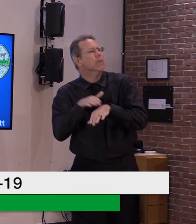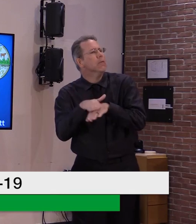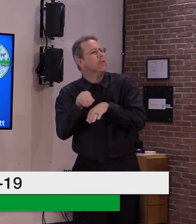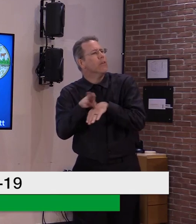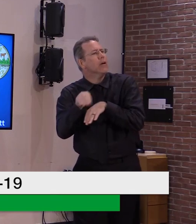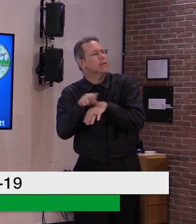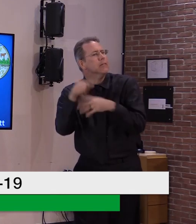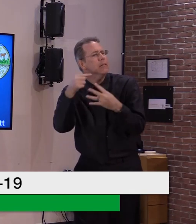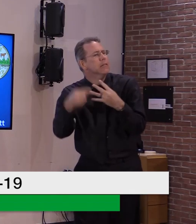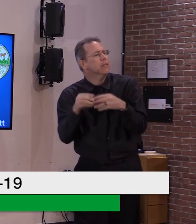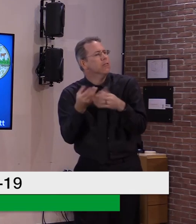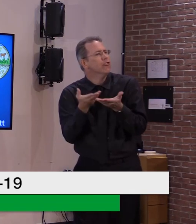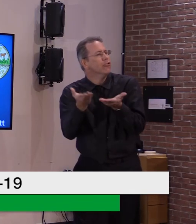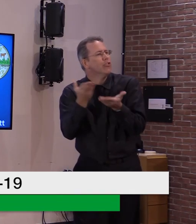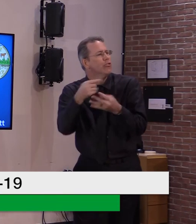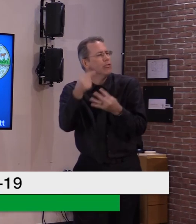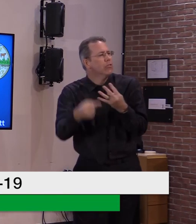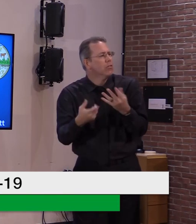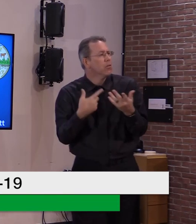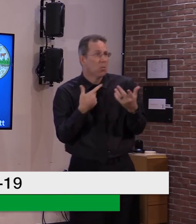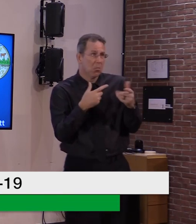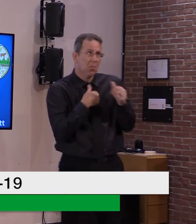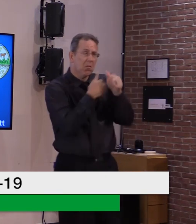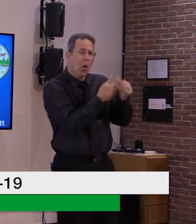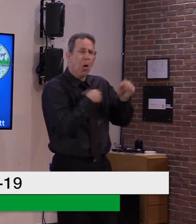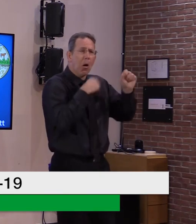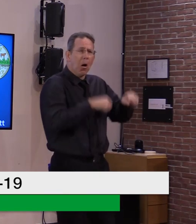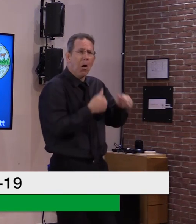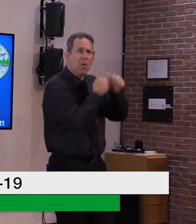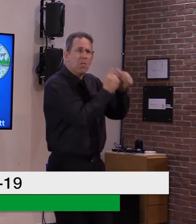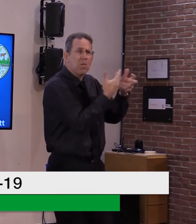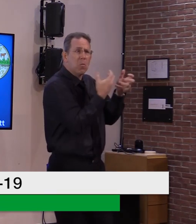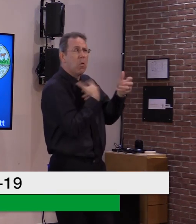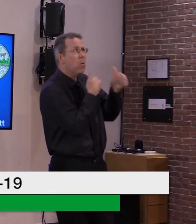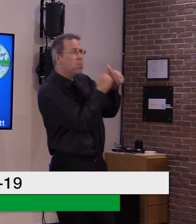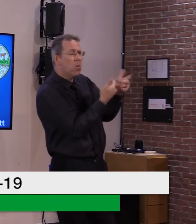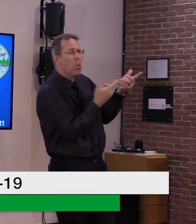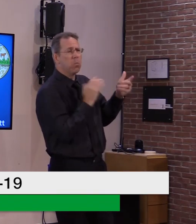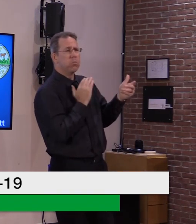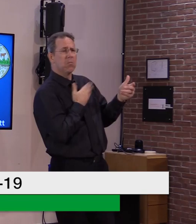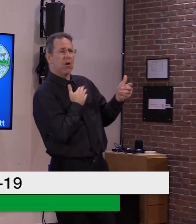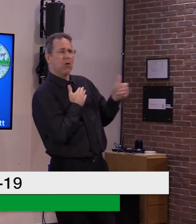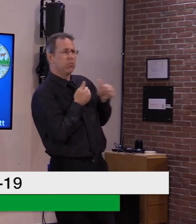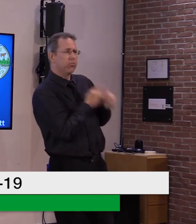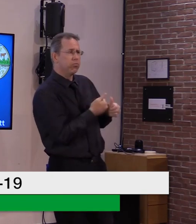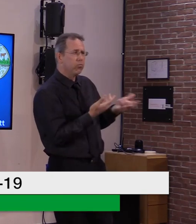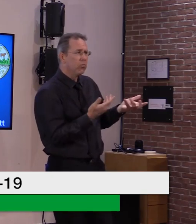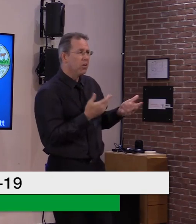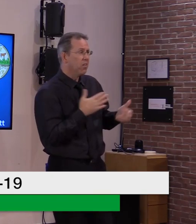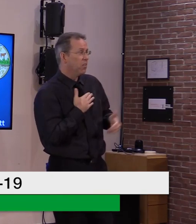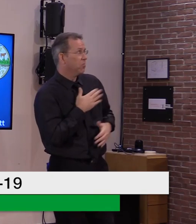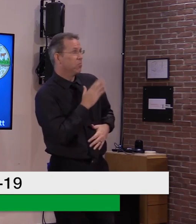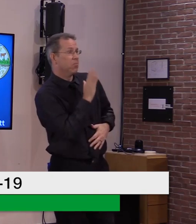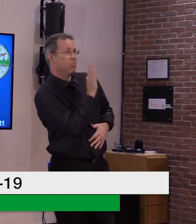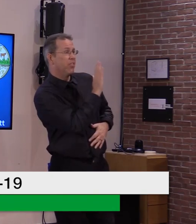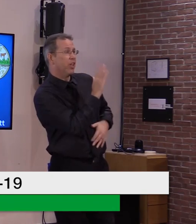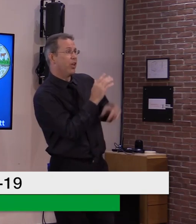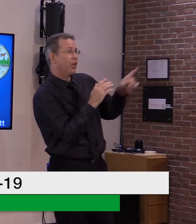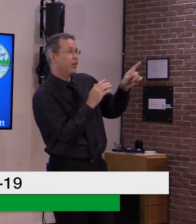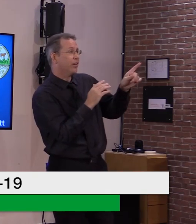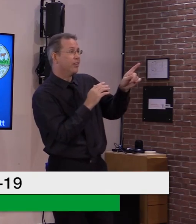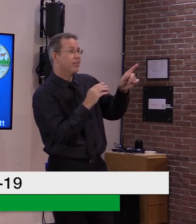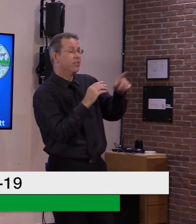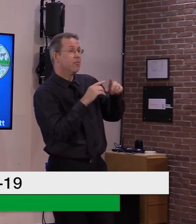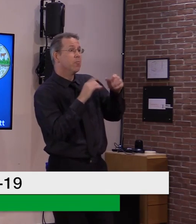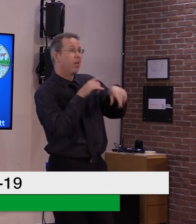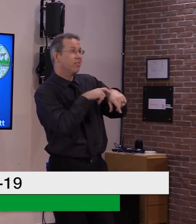but by that time i would offer i think the vaccine rollout will be well underway at that point in time when